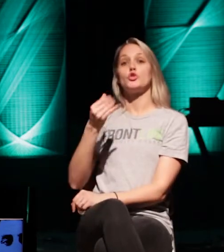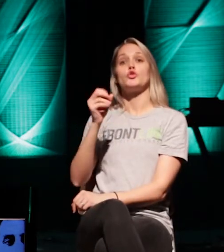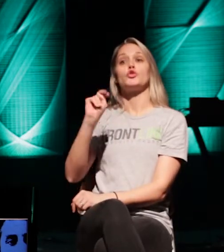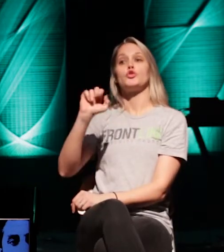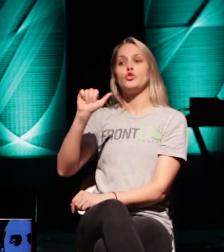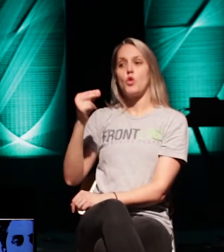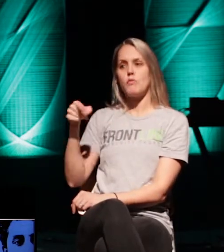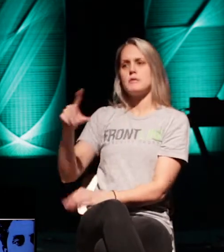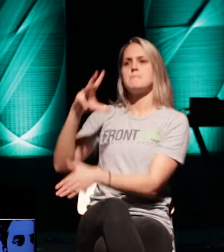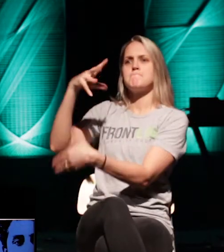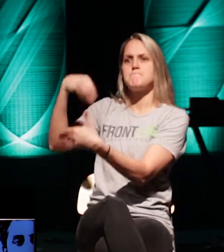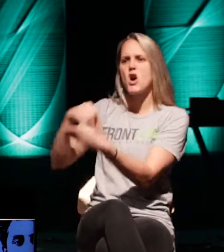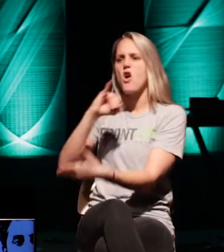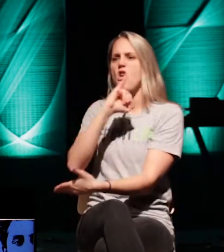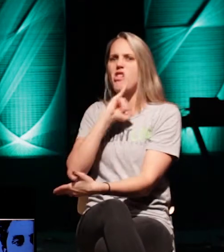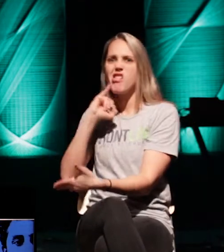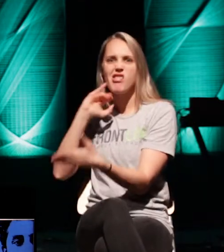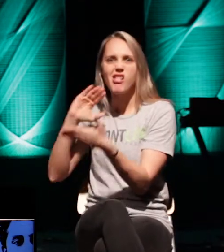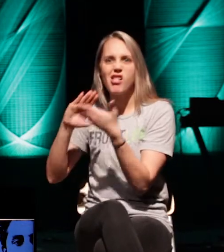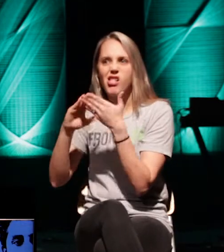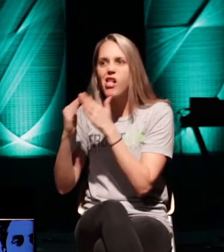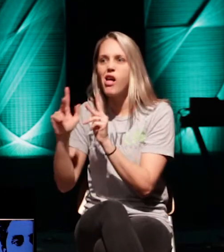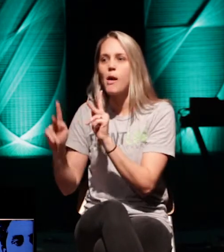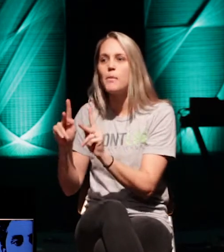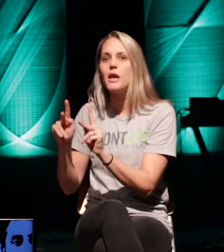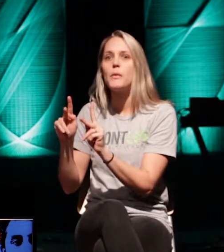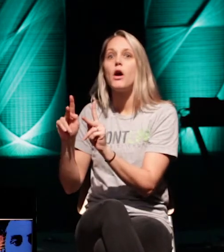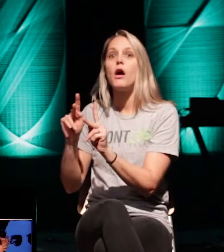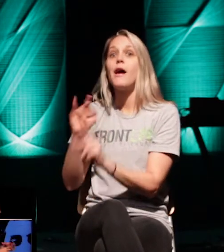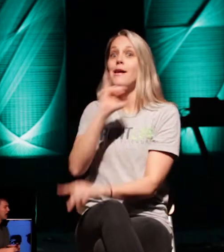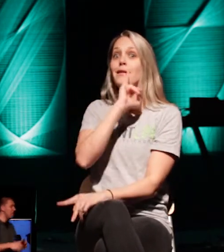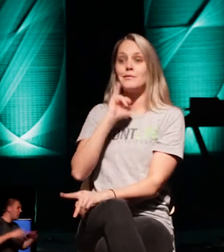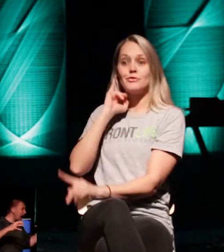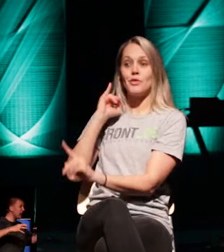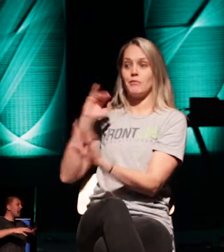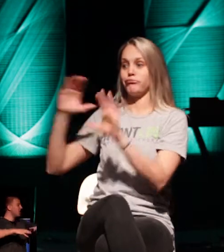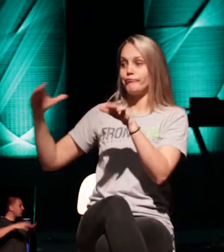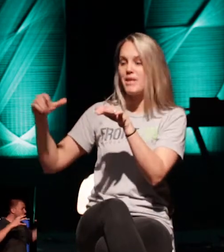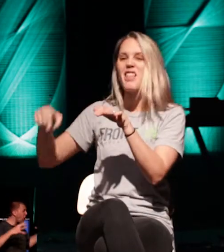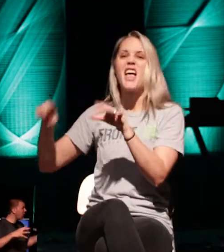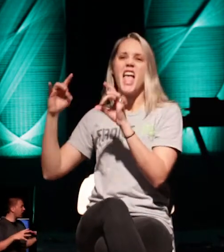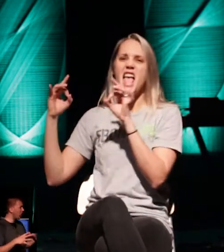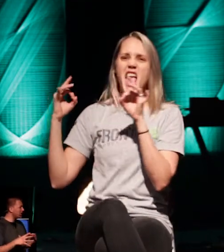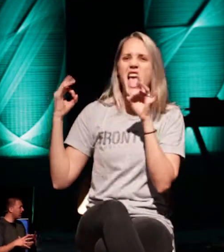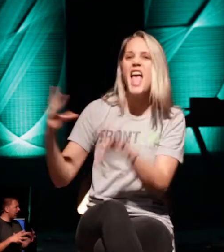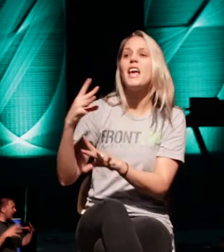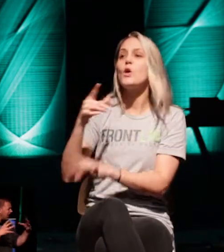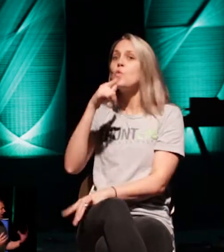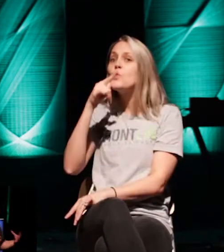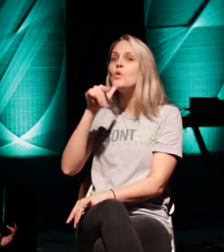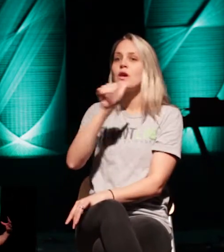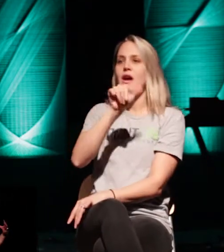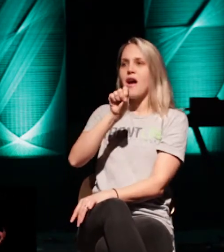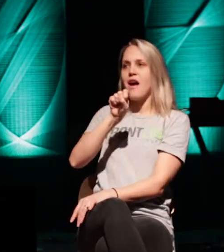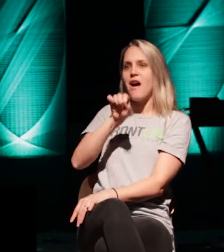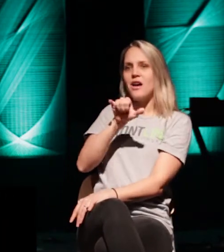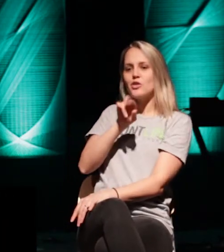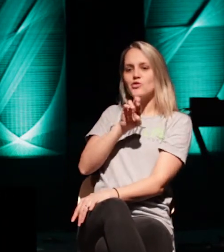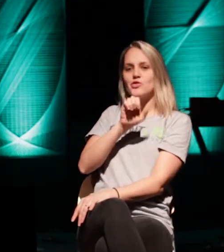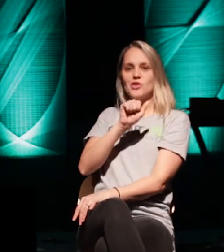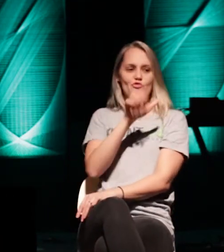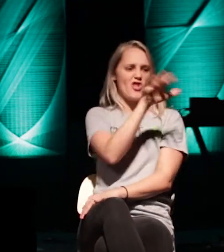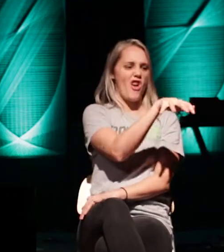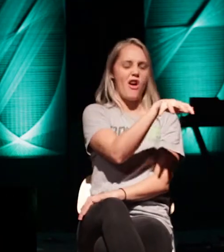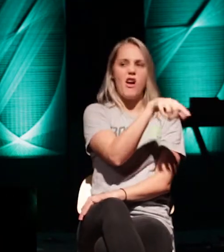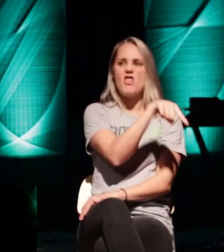Israelites hate the Assyrians. Assyrians were a big empire at the time, big, strong, but they're also like an evil type of